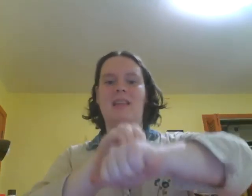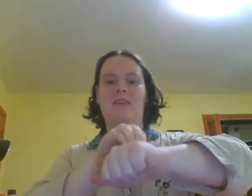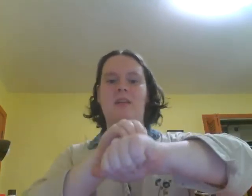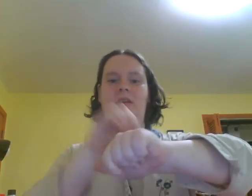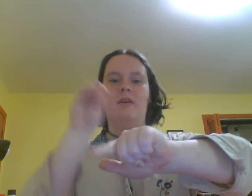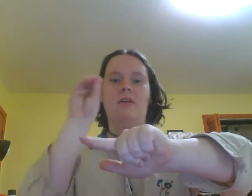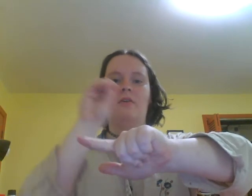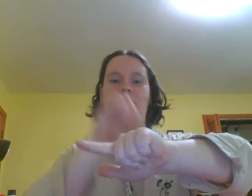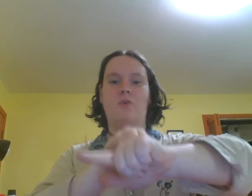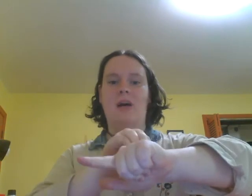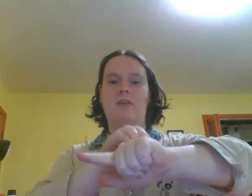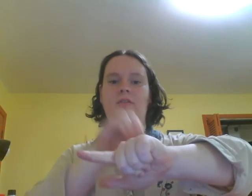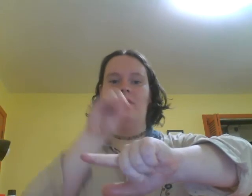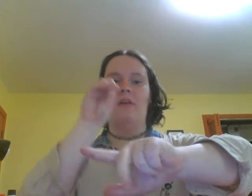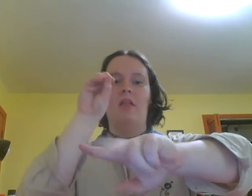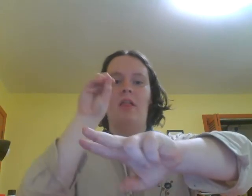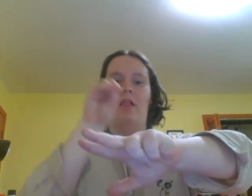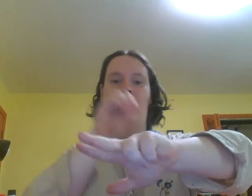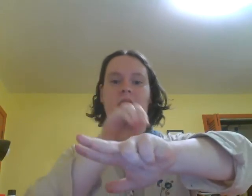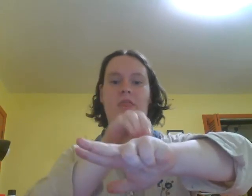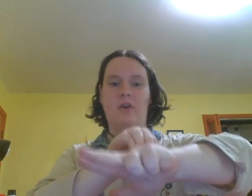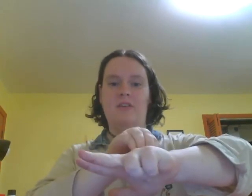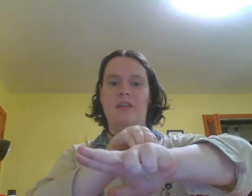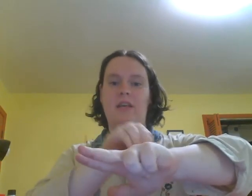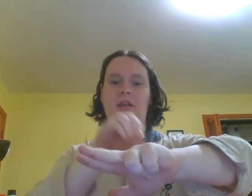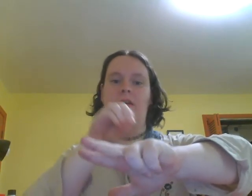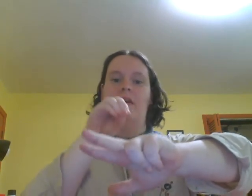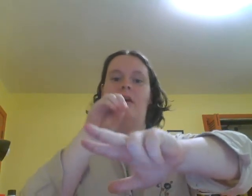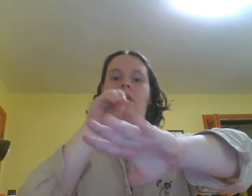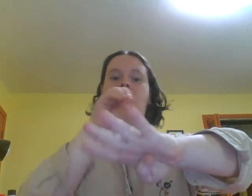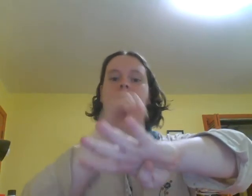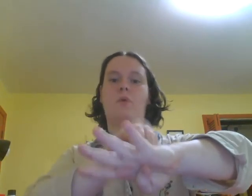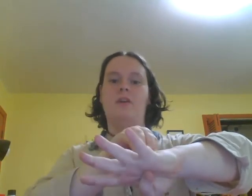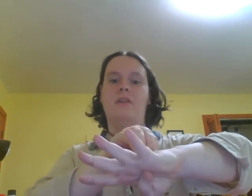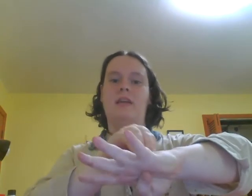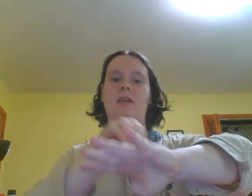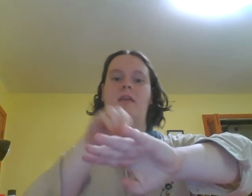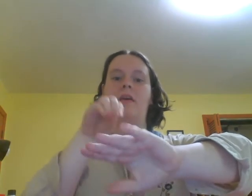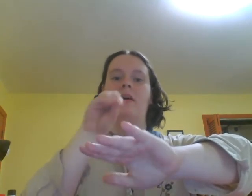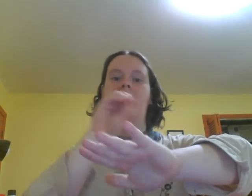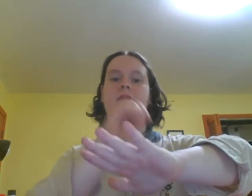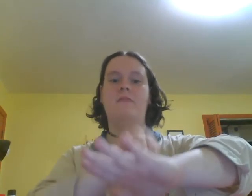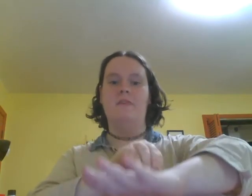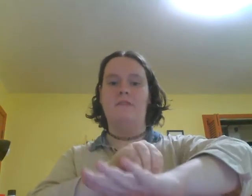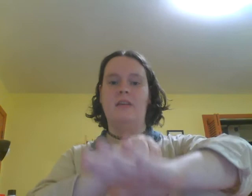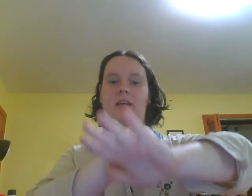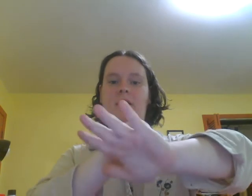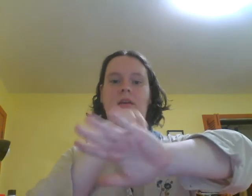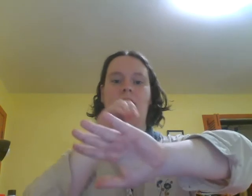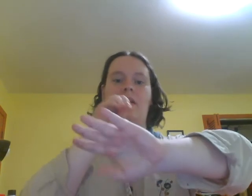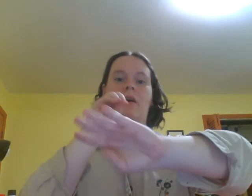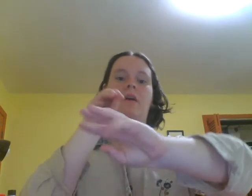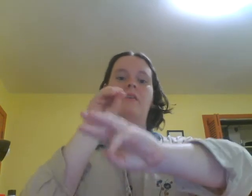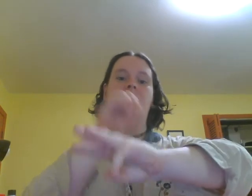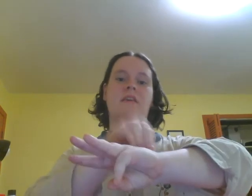11, 12, 13, 14, 15,